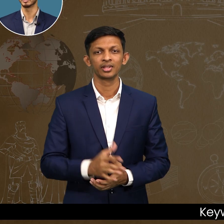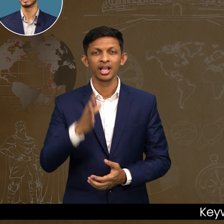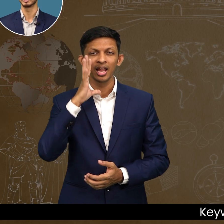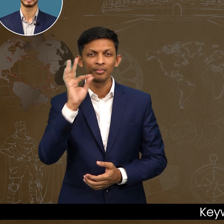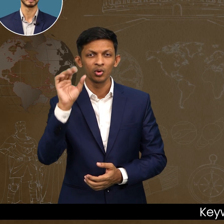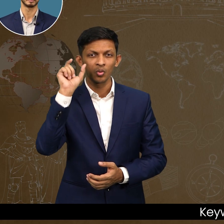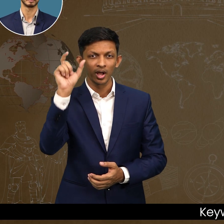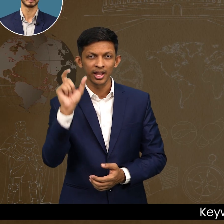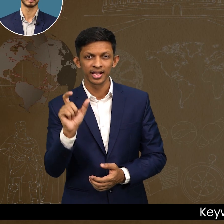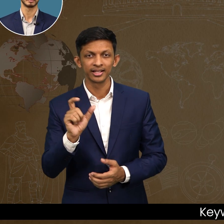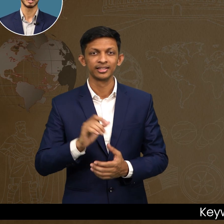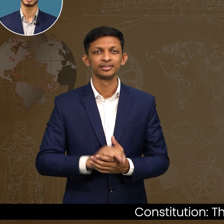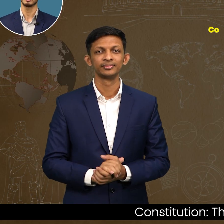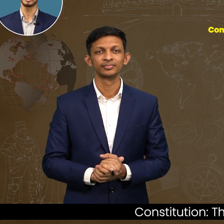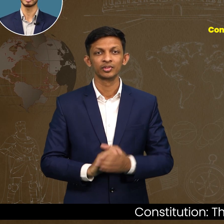keywords,